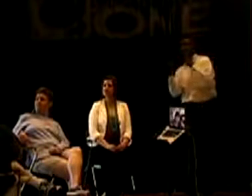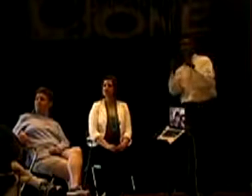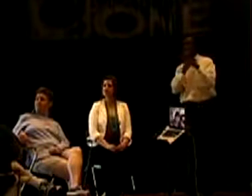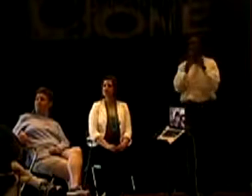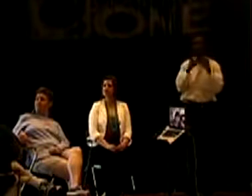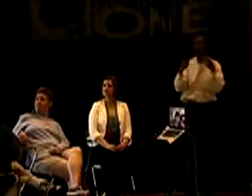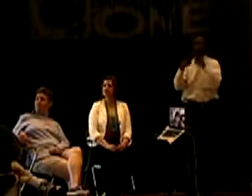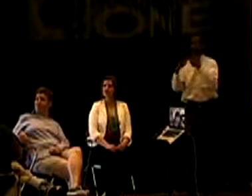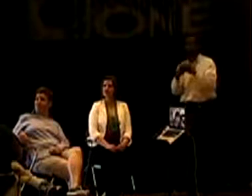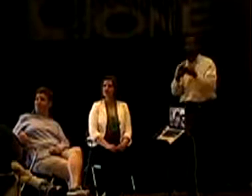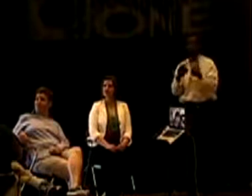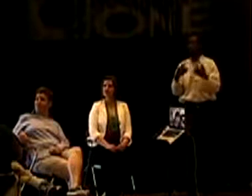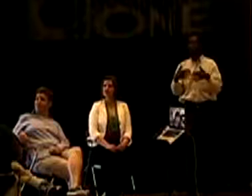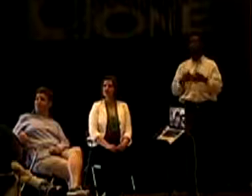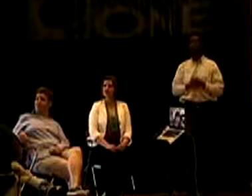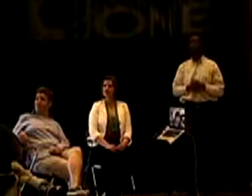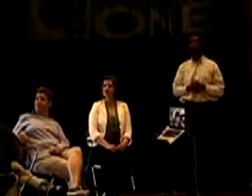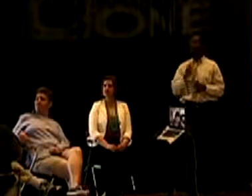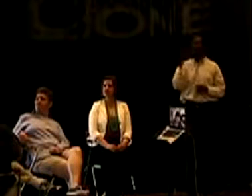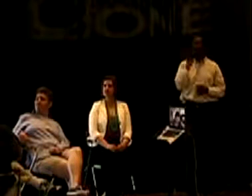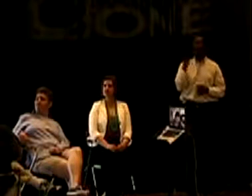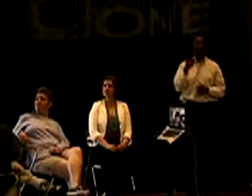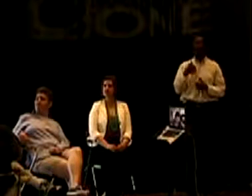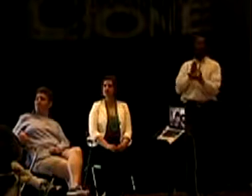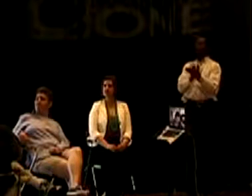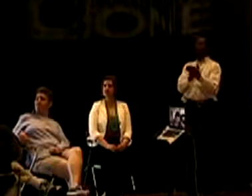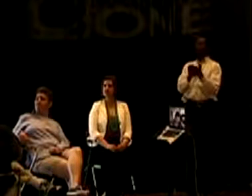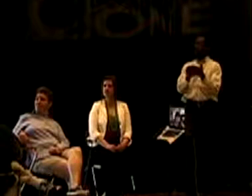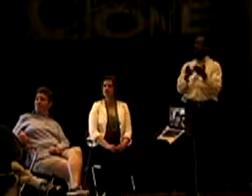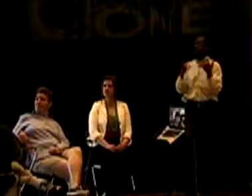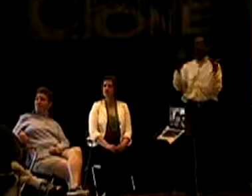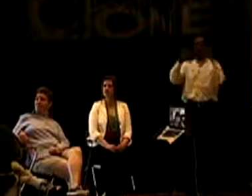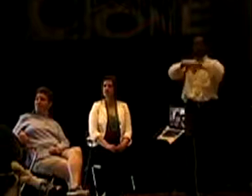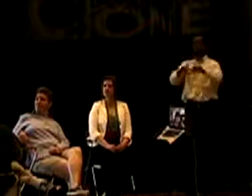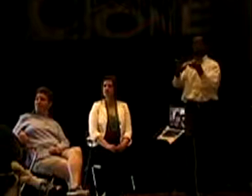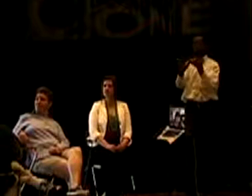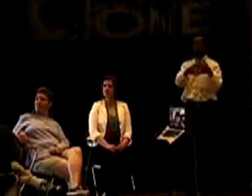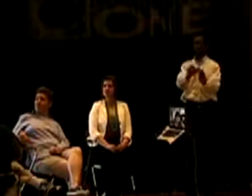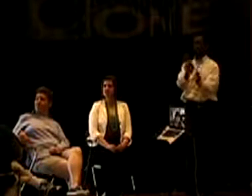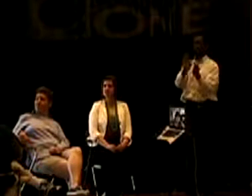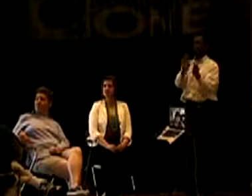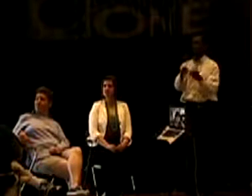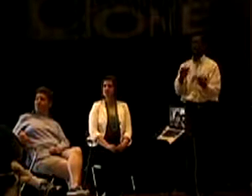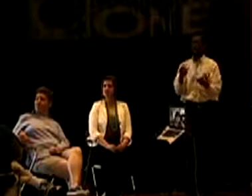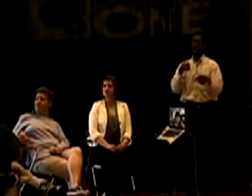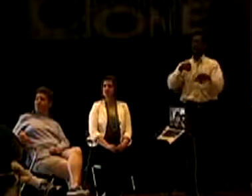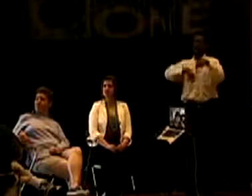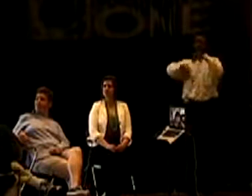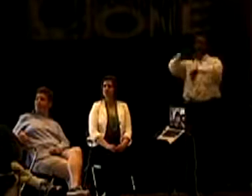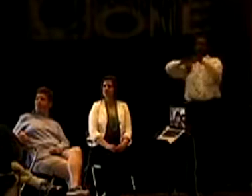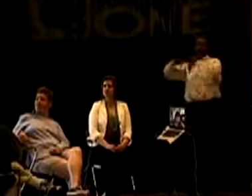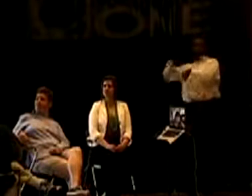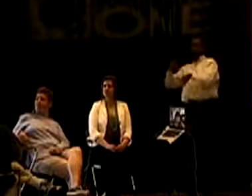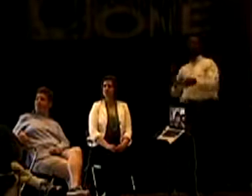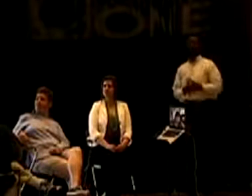lot of deaf culture, a lot of hearing culture, a lot of issues to deal with in the course of this production. So I applaud you. You worked it